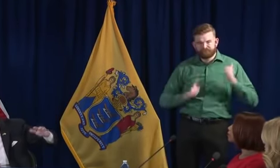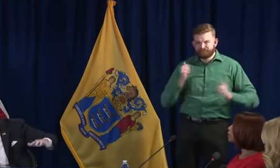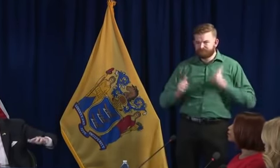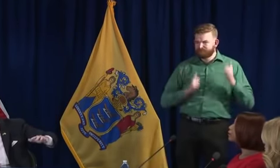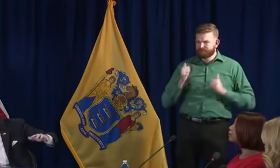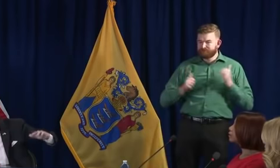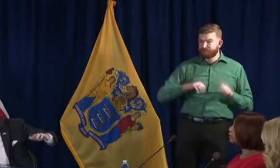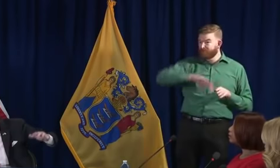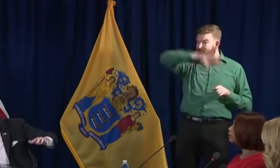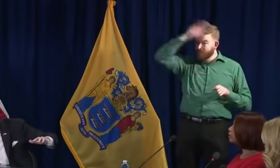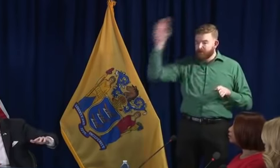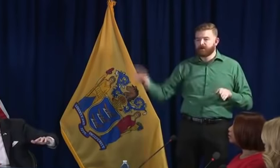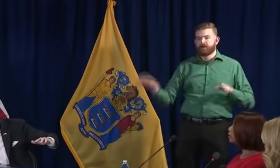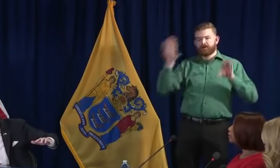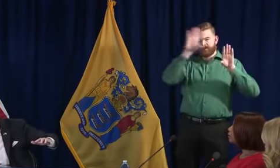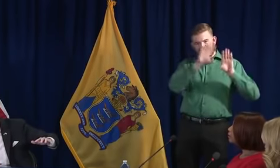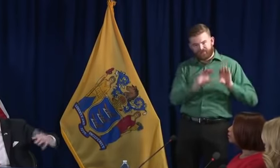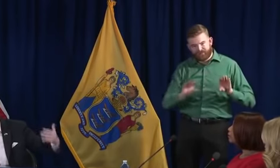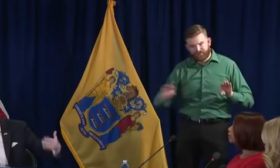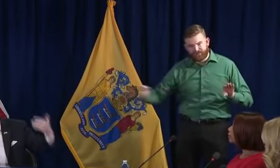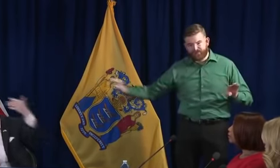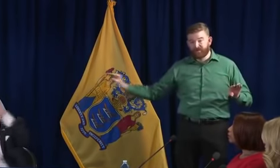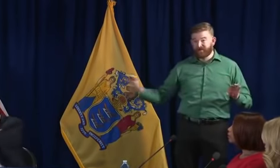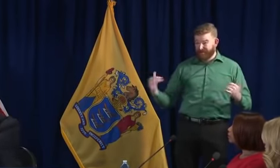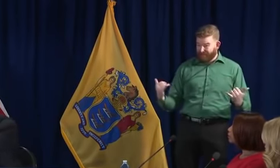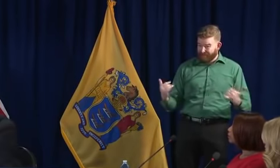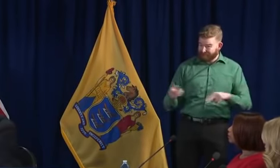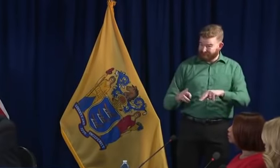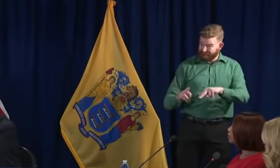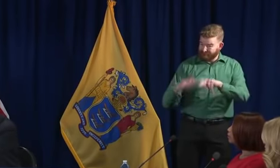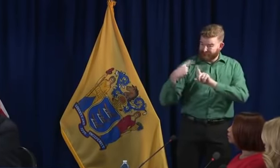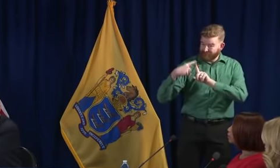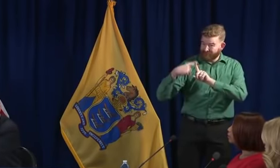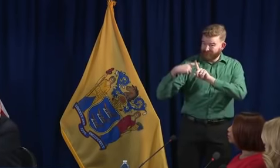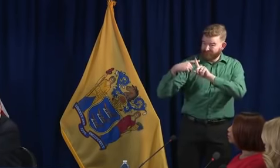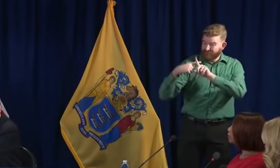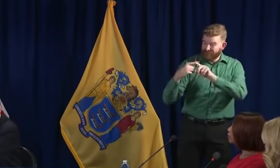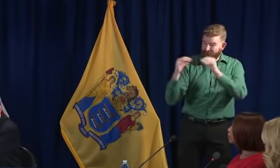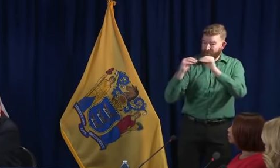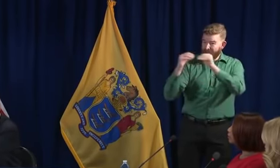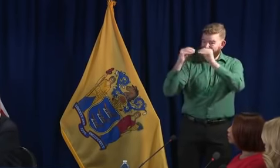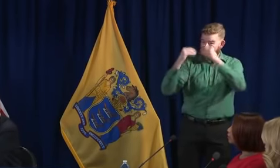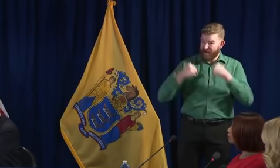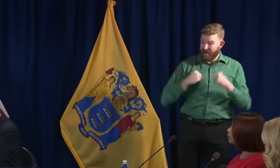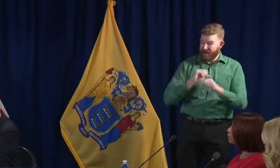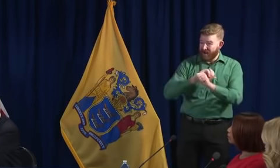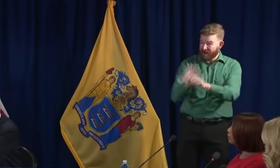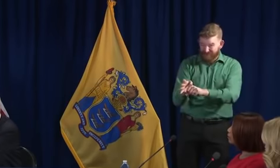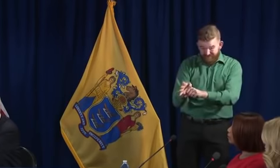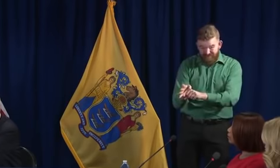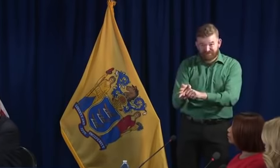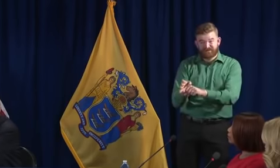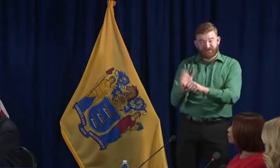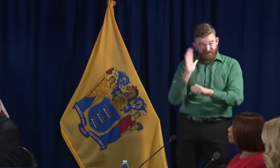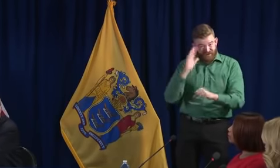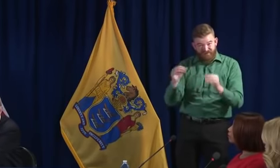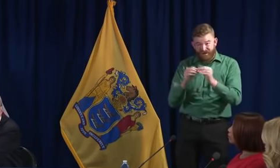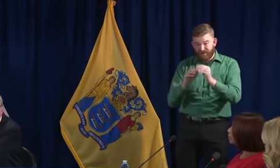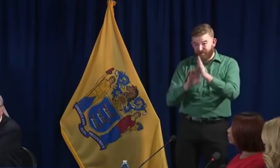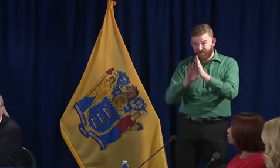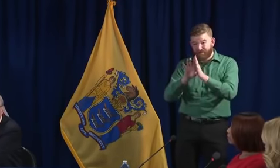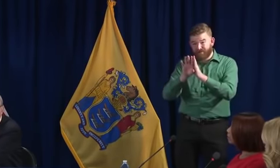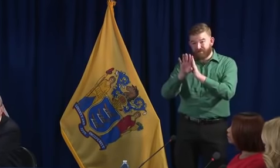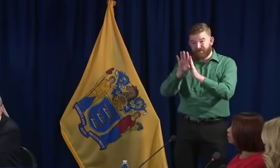not there yet by a long shot, which will over here lessen the burden on the healthcare system and hopefully save